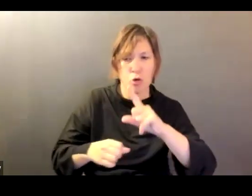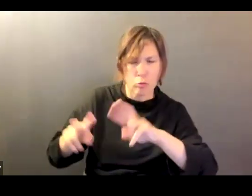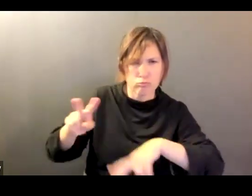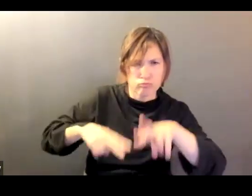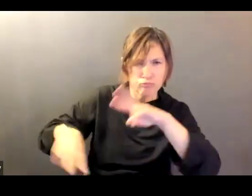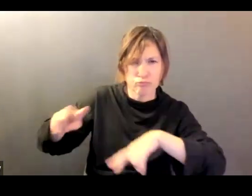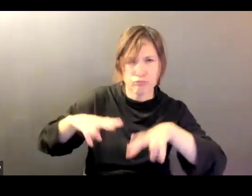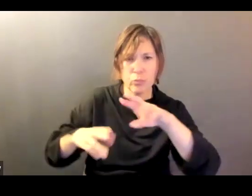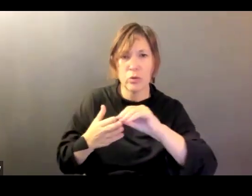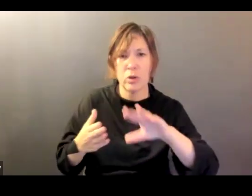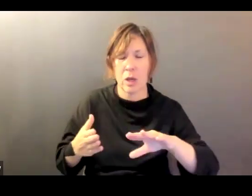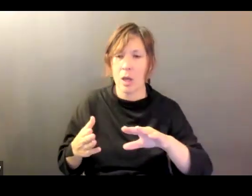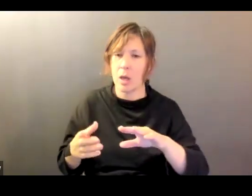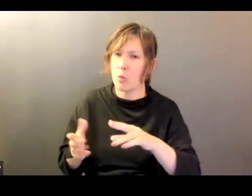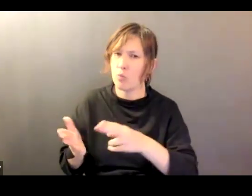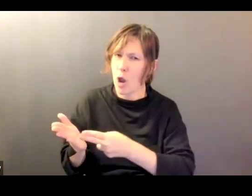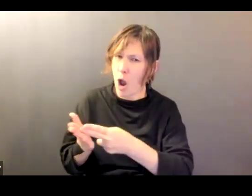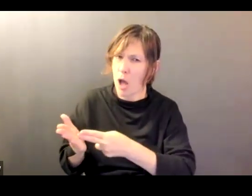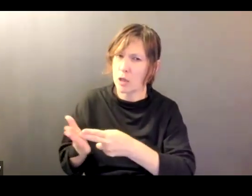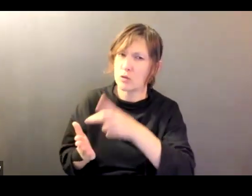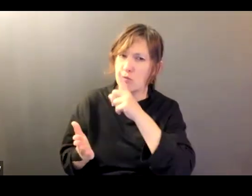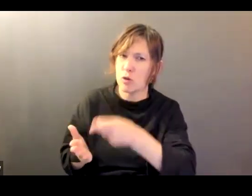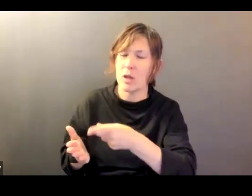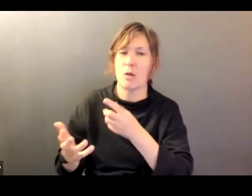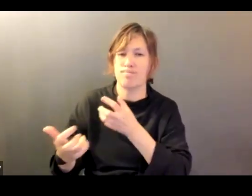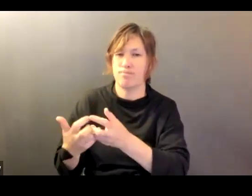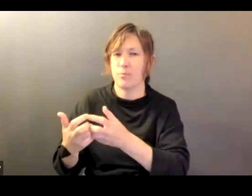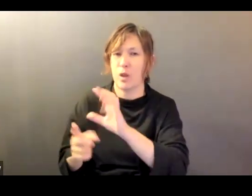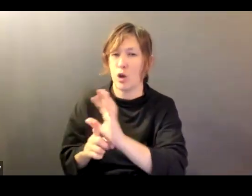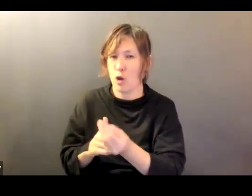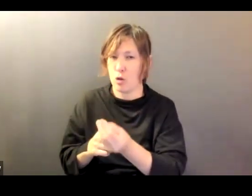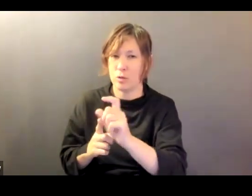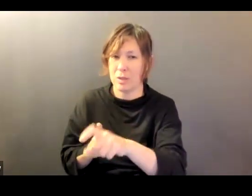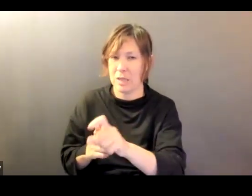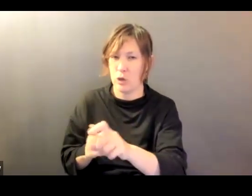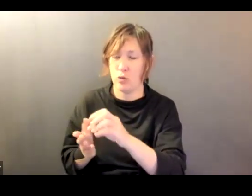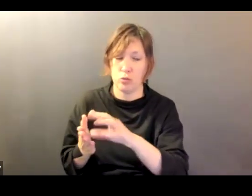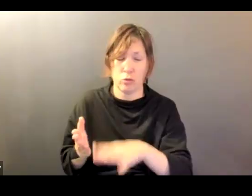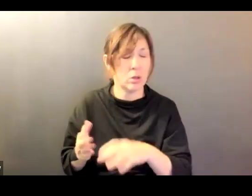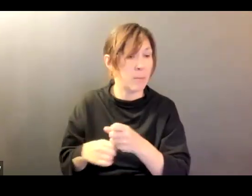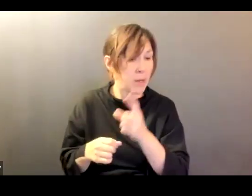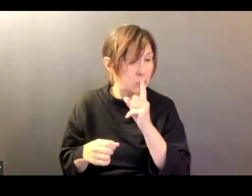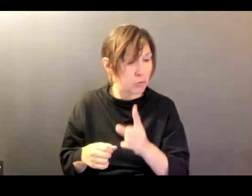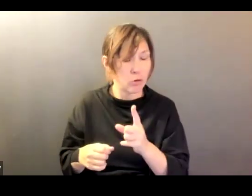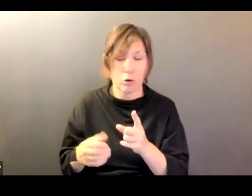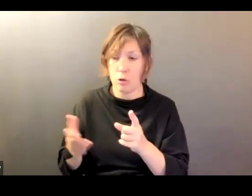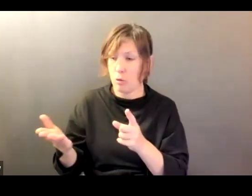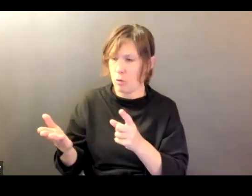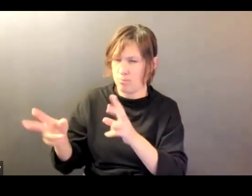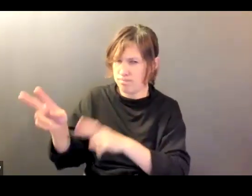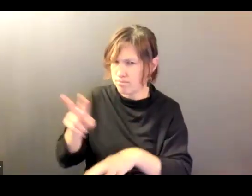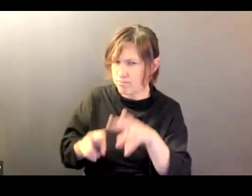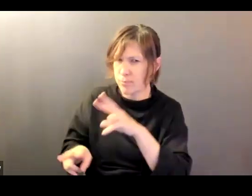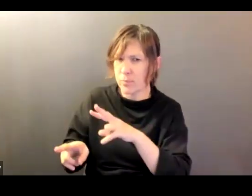are used with integrity, but also meeting the cultural needs of our students in terms of making sure that we're making determinations